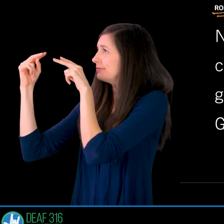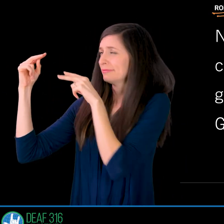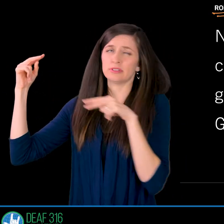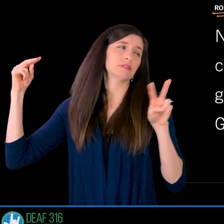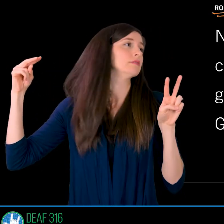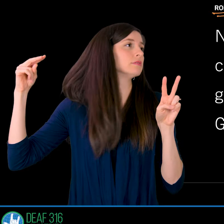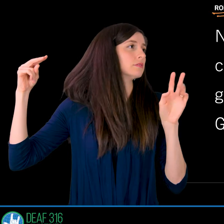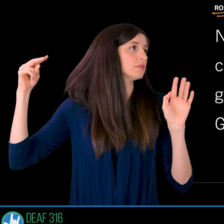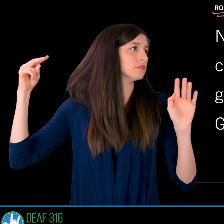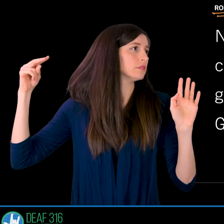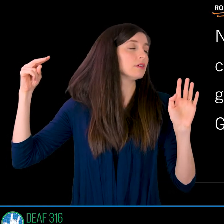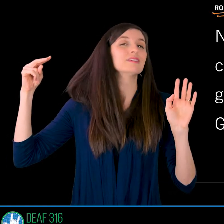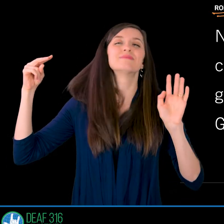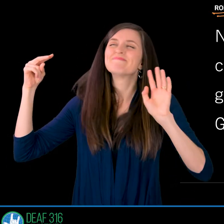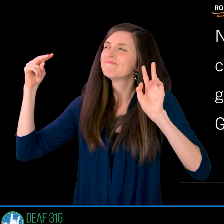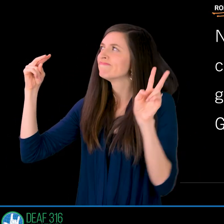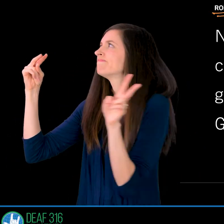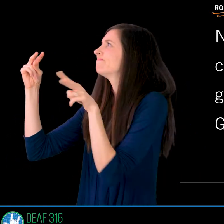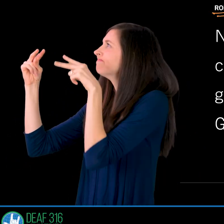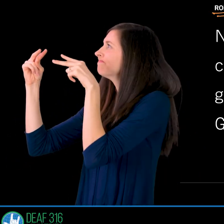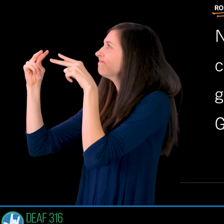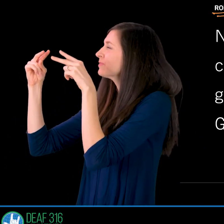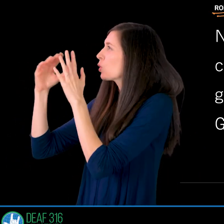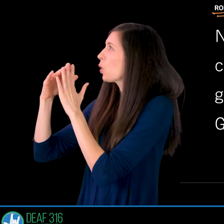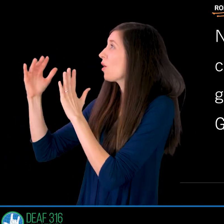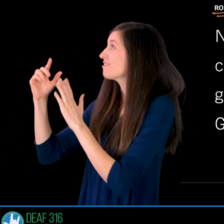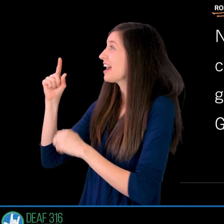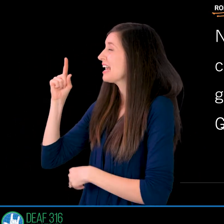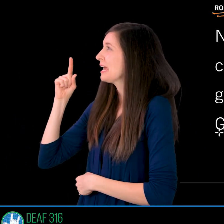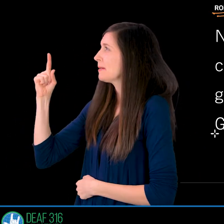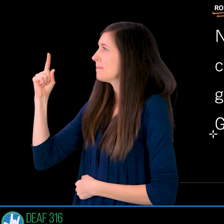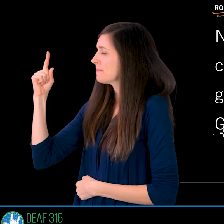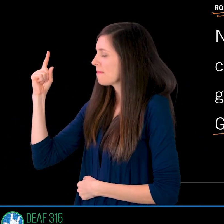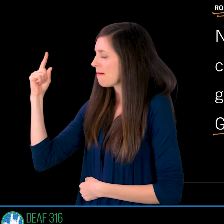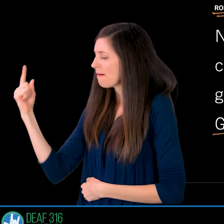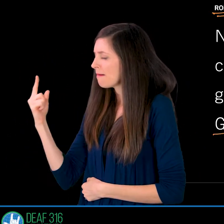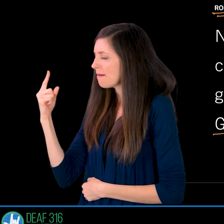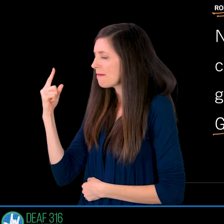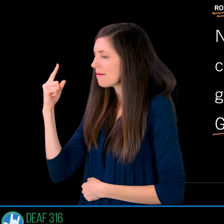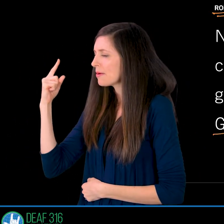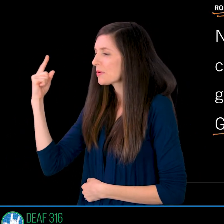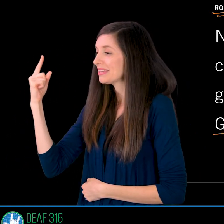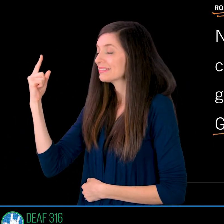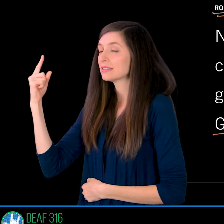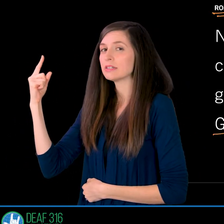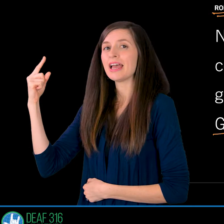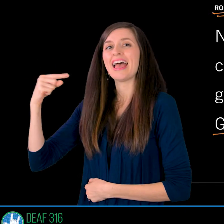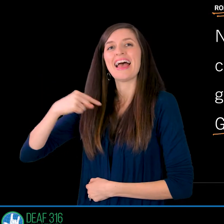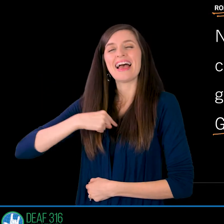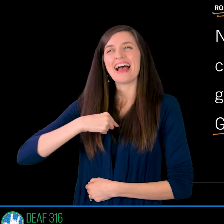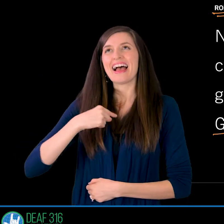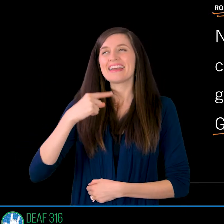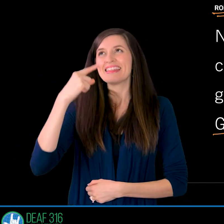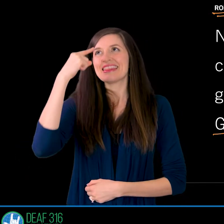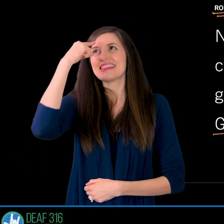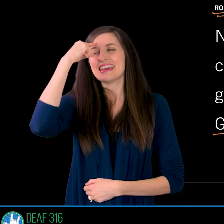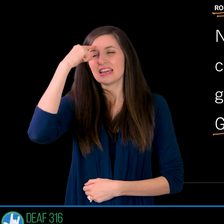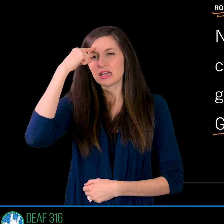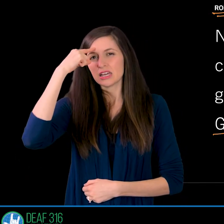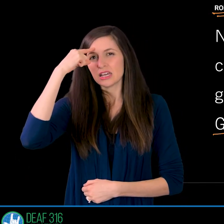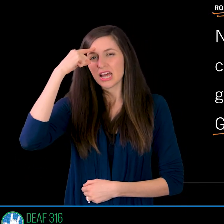but strong faith, giving glory to God. And I think